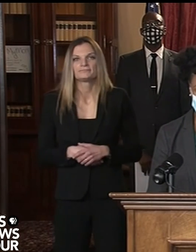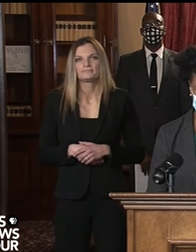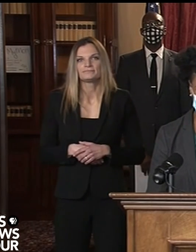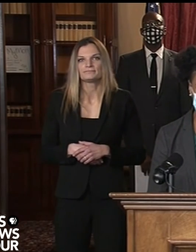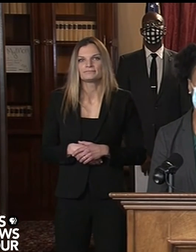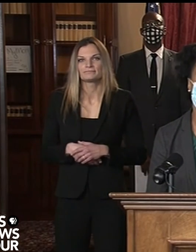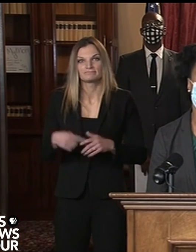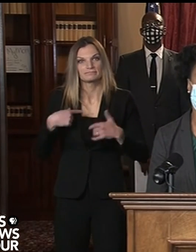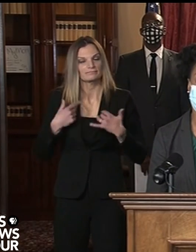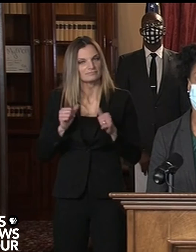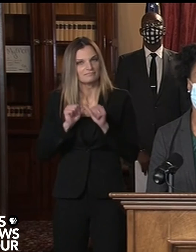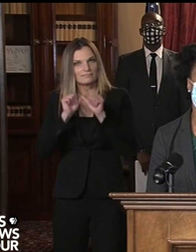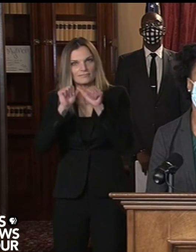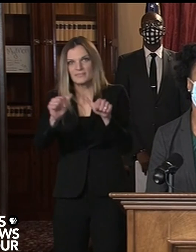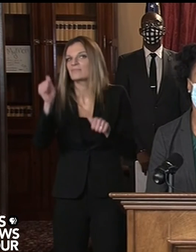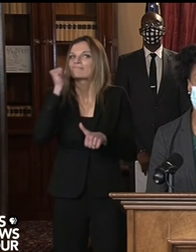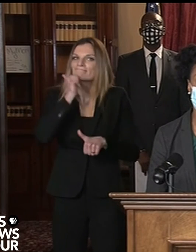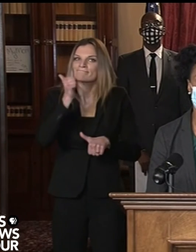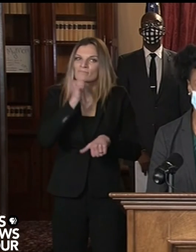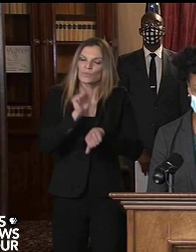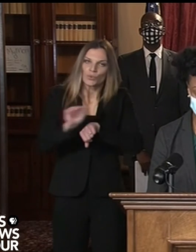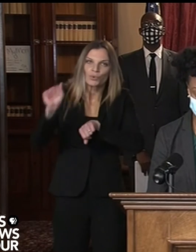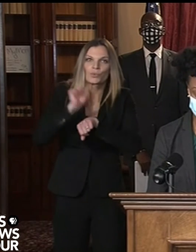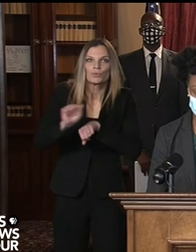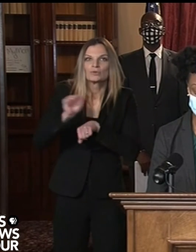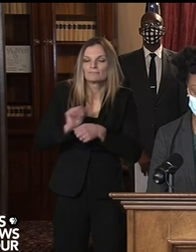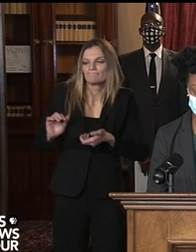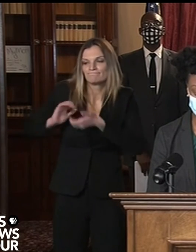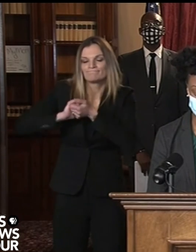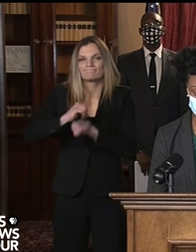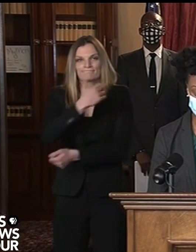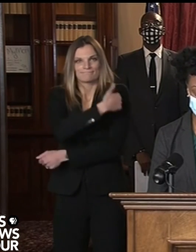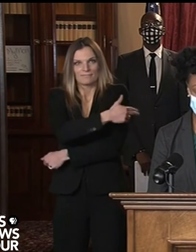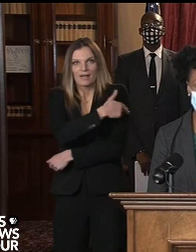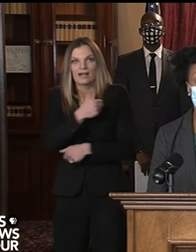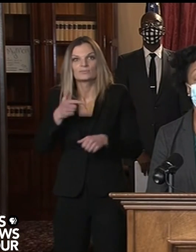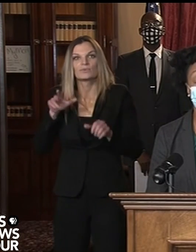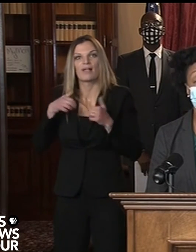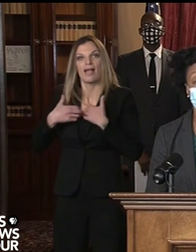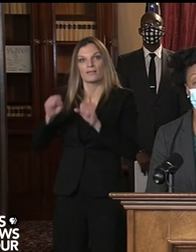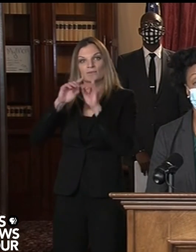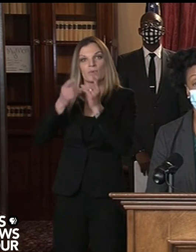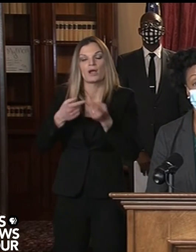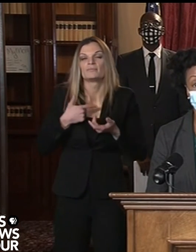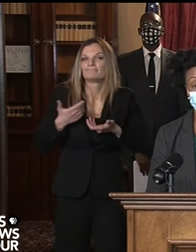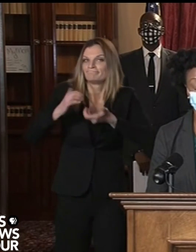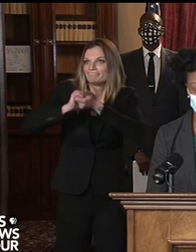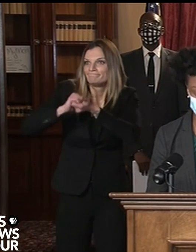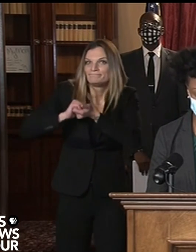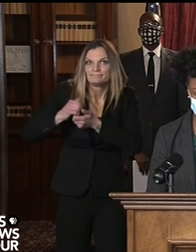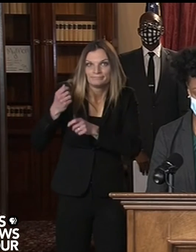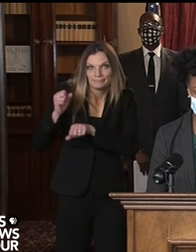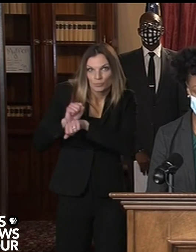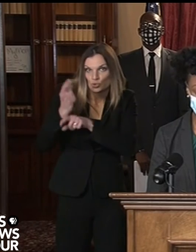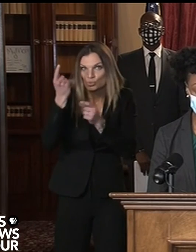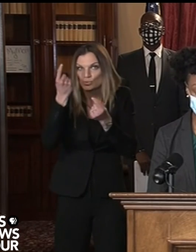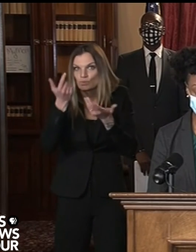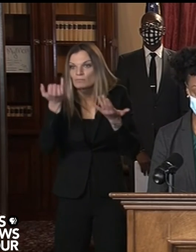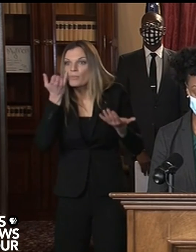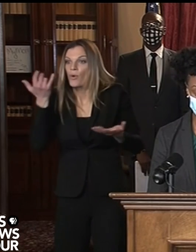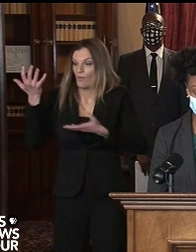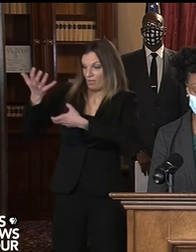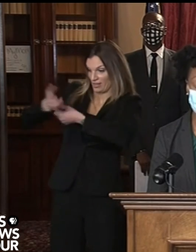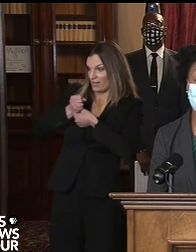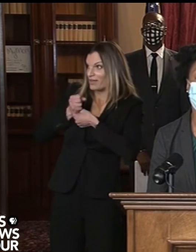working daily with our hospitals, local health departments, and other partners to plan for when a COVID vaccine will